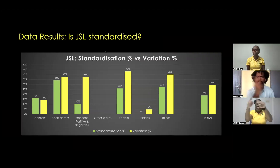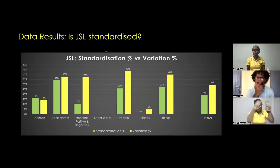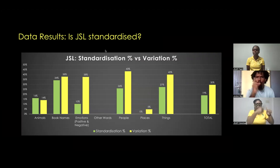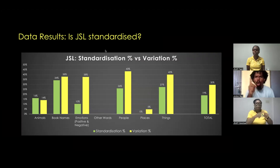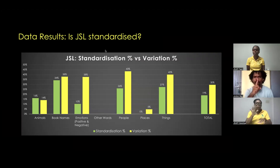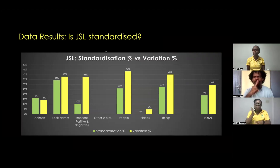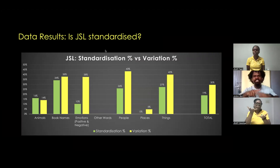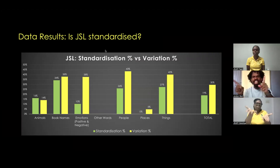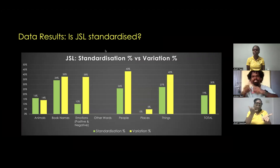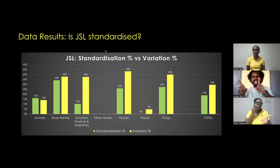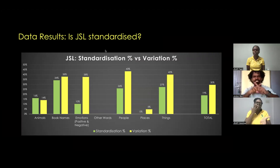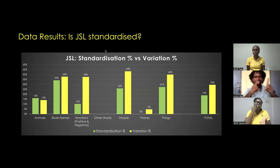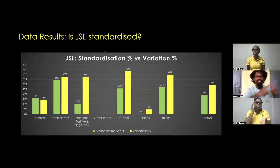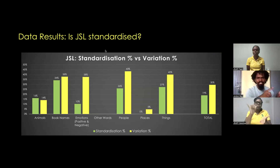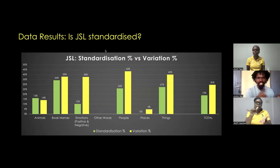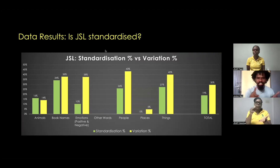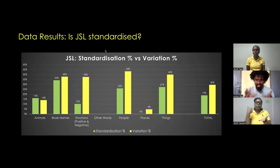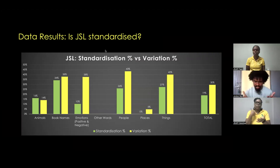some variations.